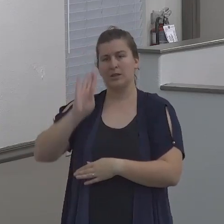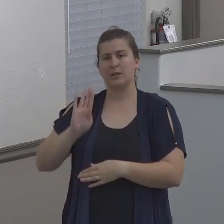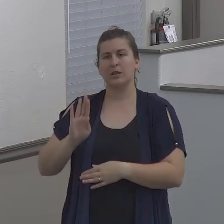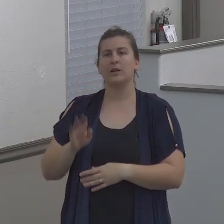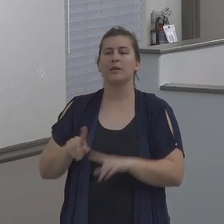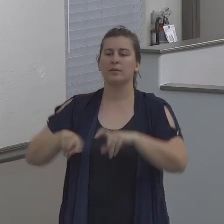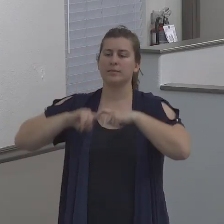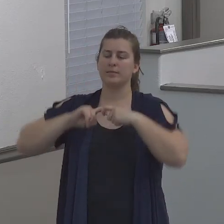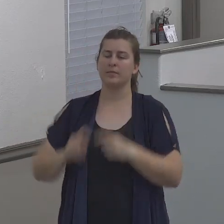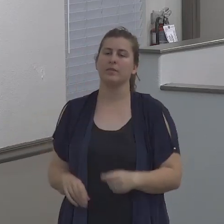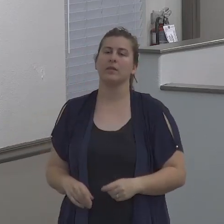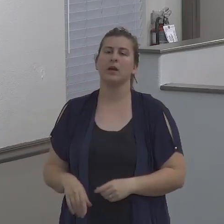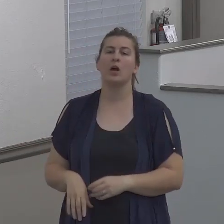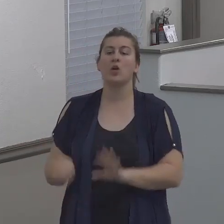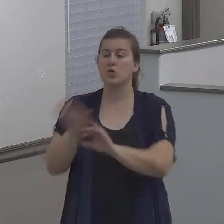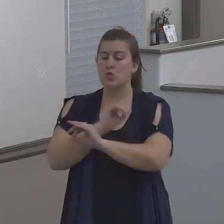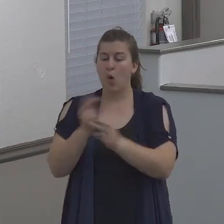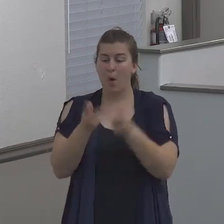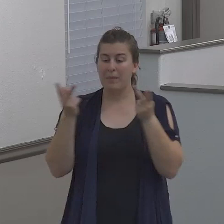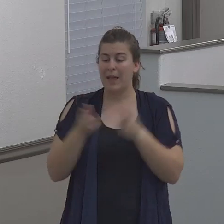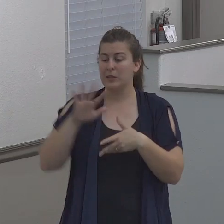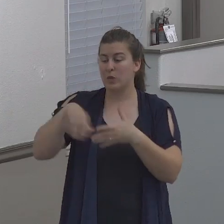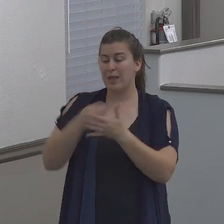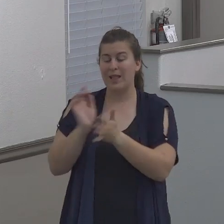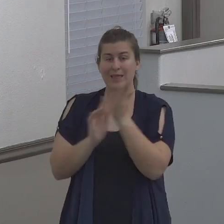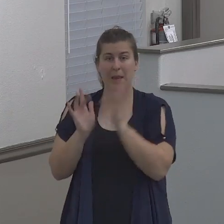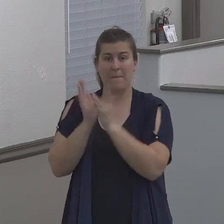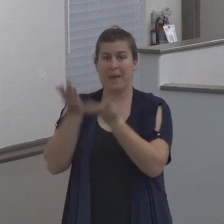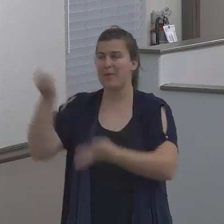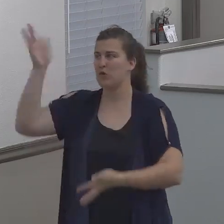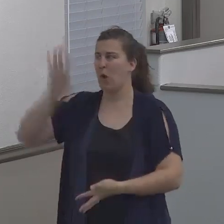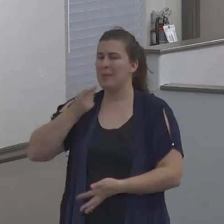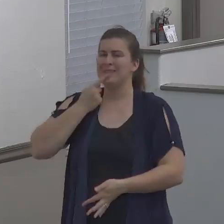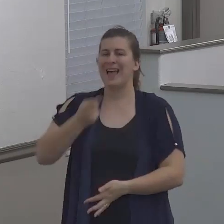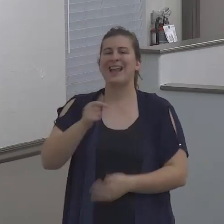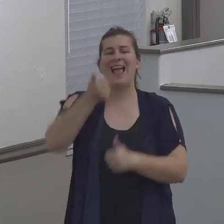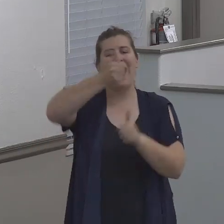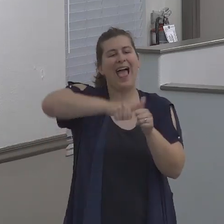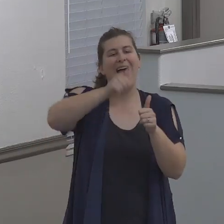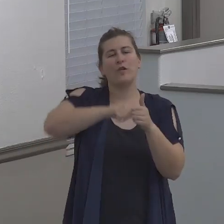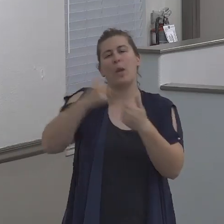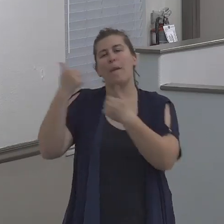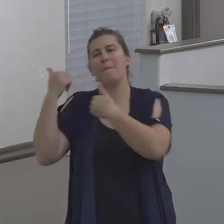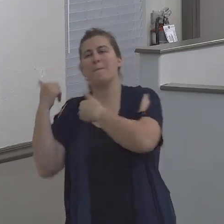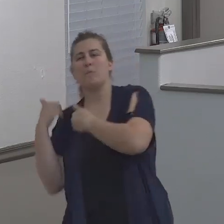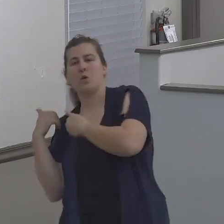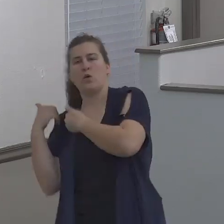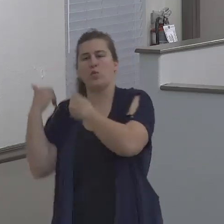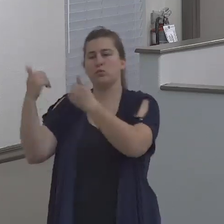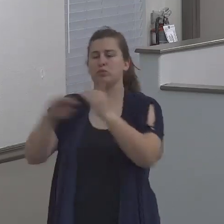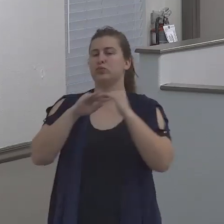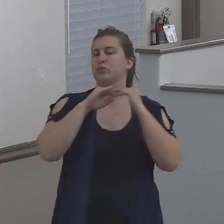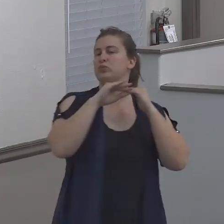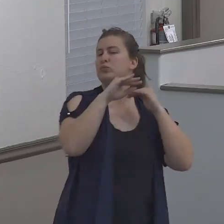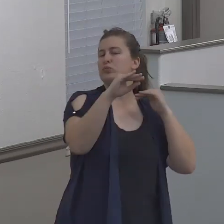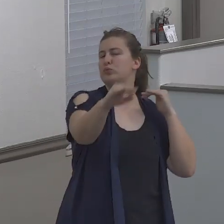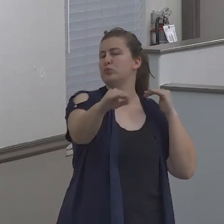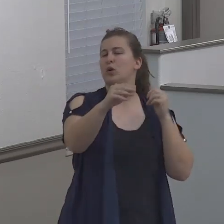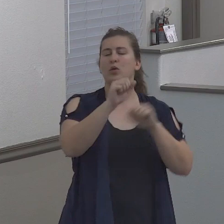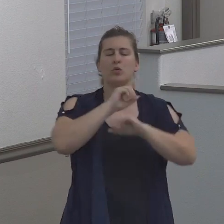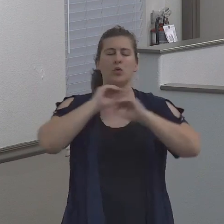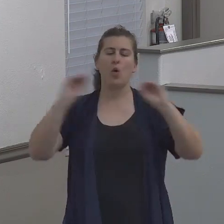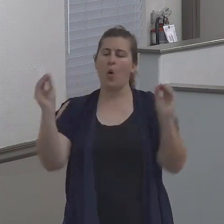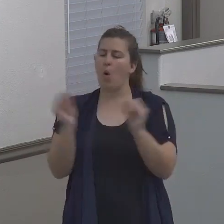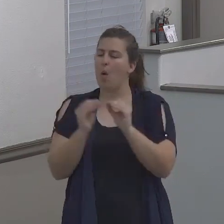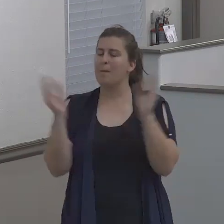Christian, can I remind all of us tonight that the Lord nowhere in the Word of God said that He would immediately lift every